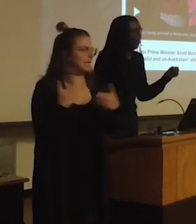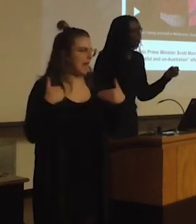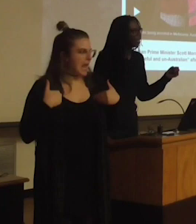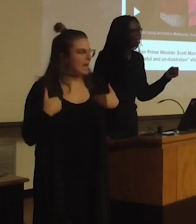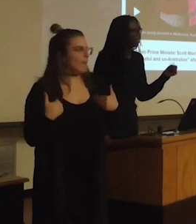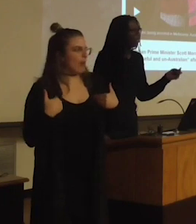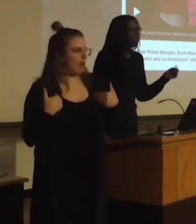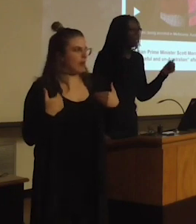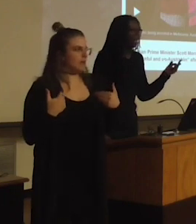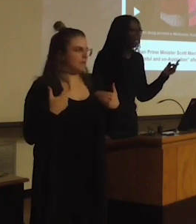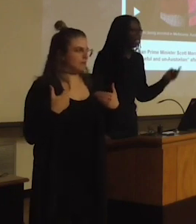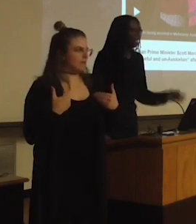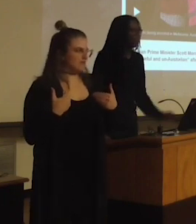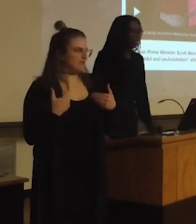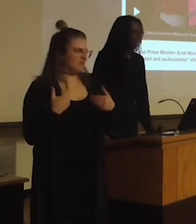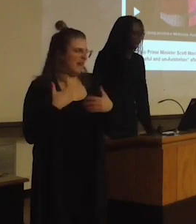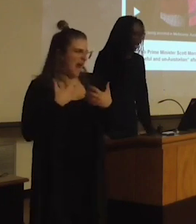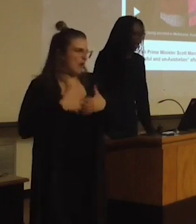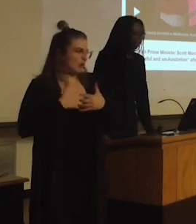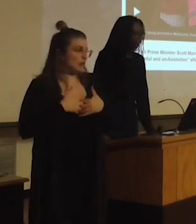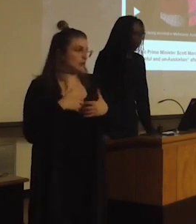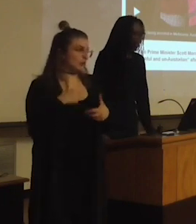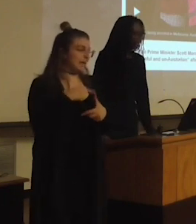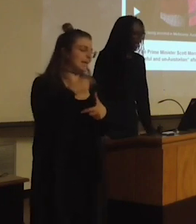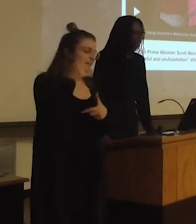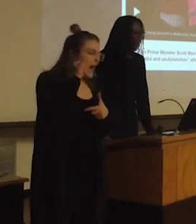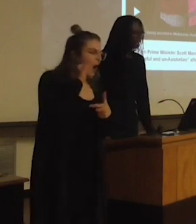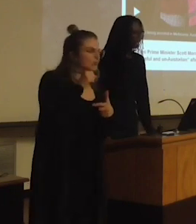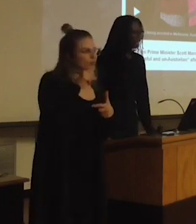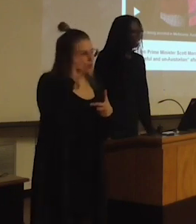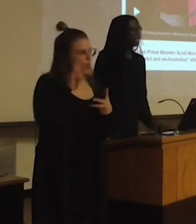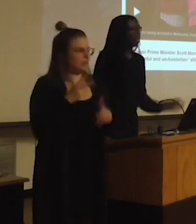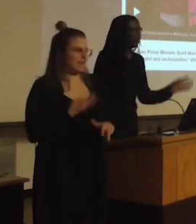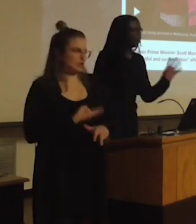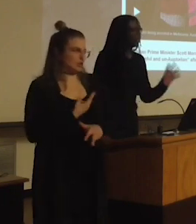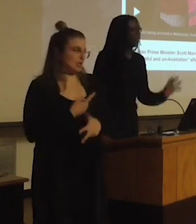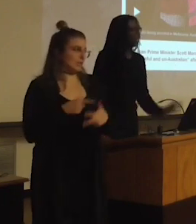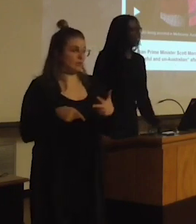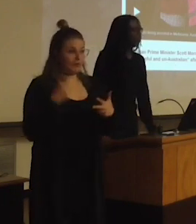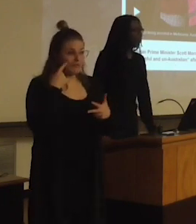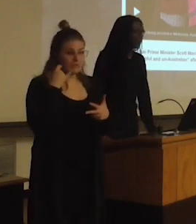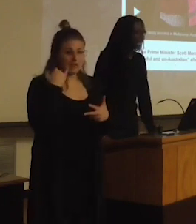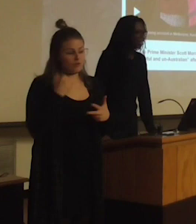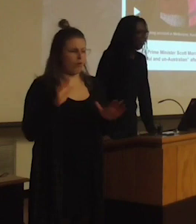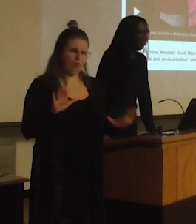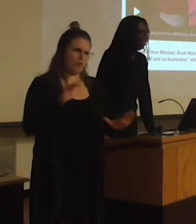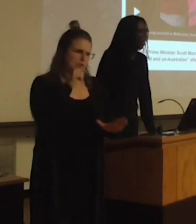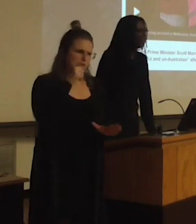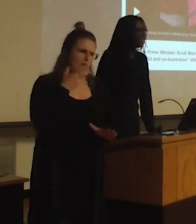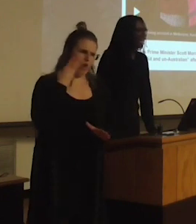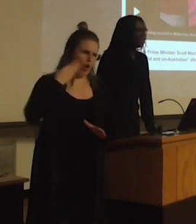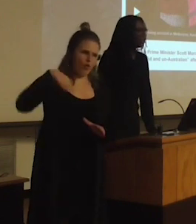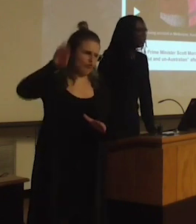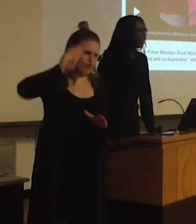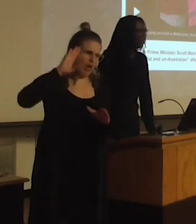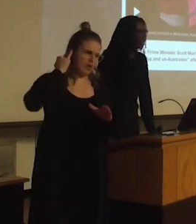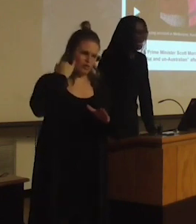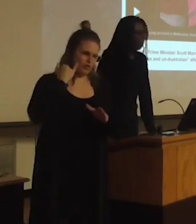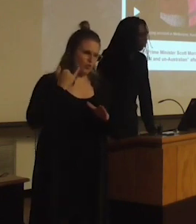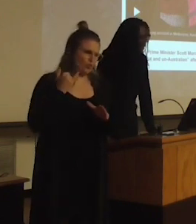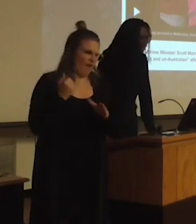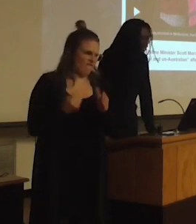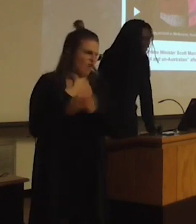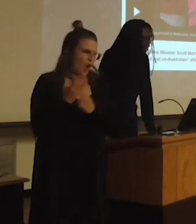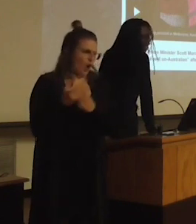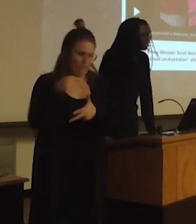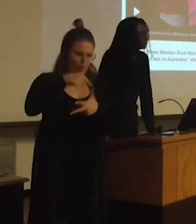They're cows, goats, and sheep. When Scott Morrison says that it's un-Australian to protest the farming of these animals, what